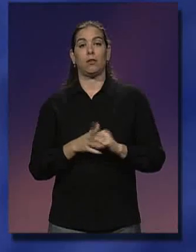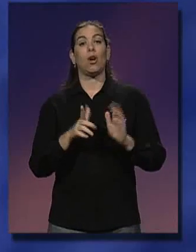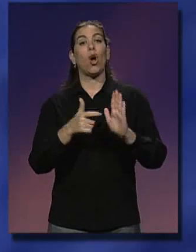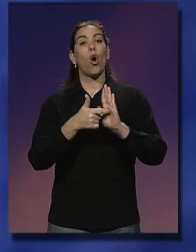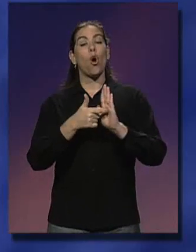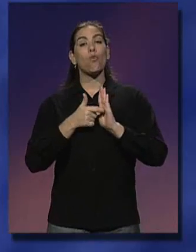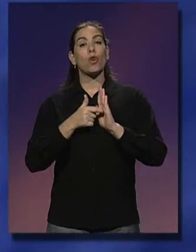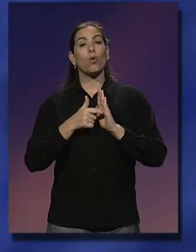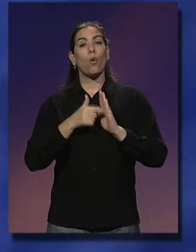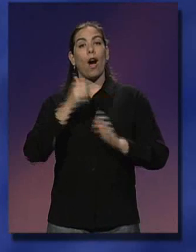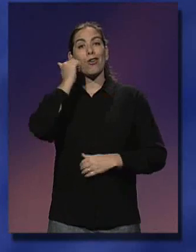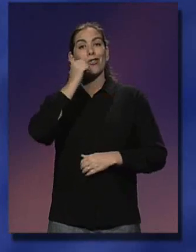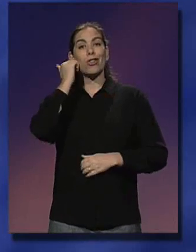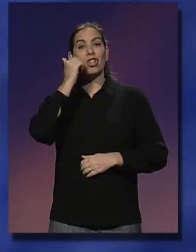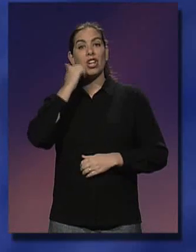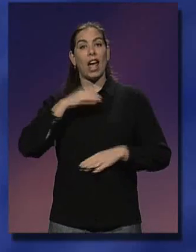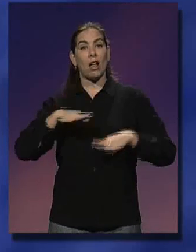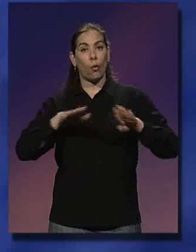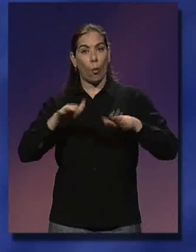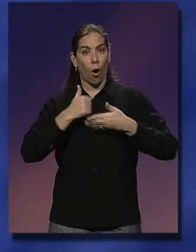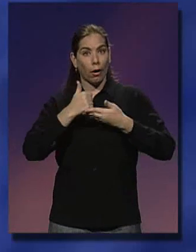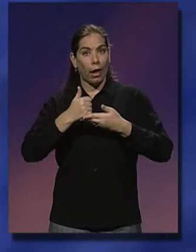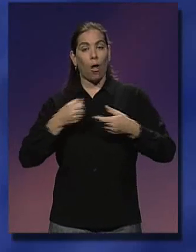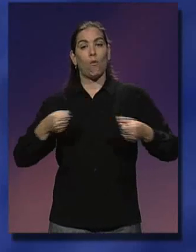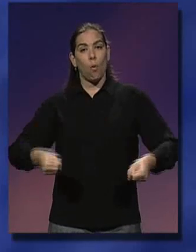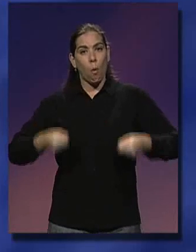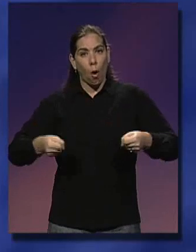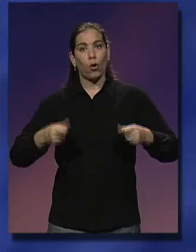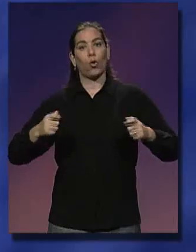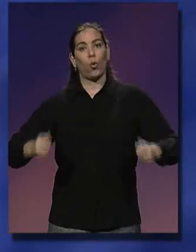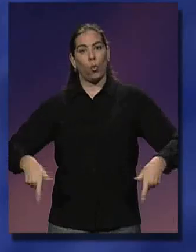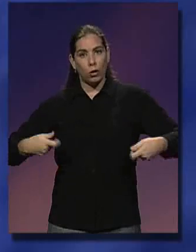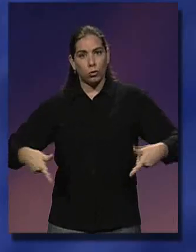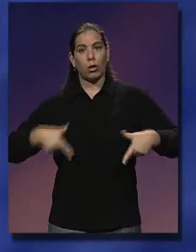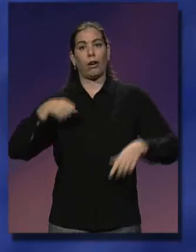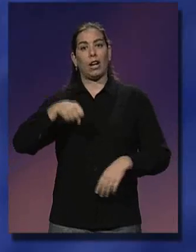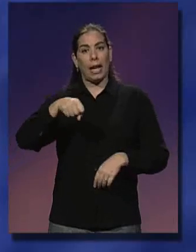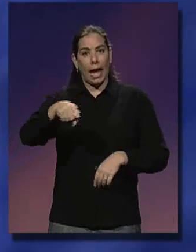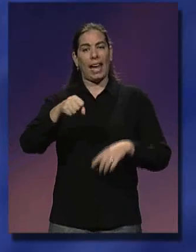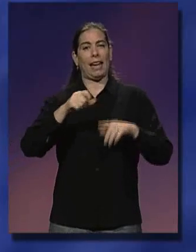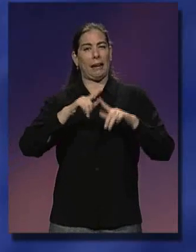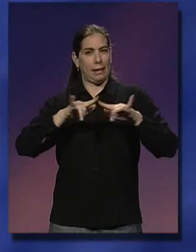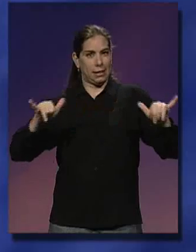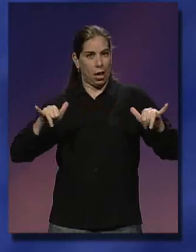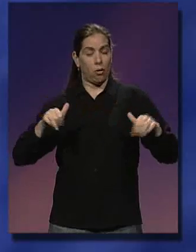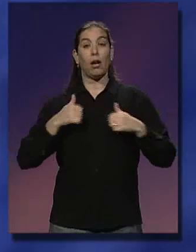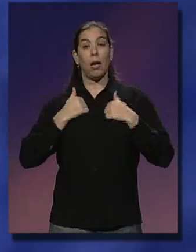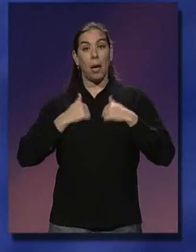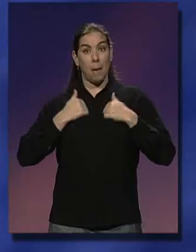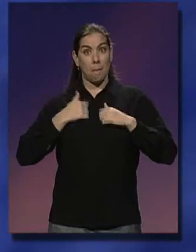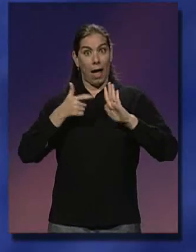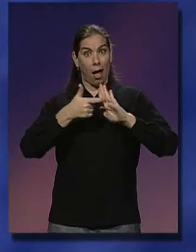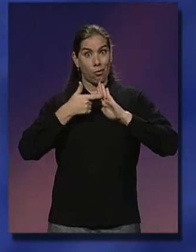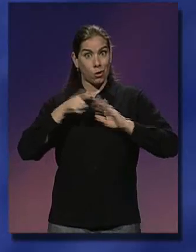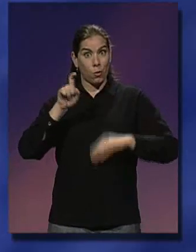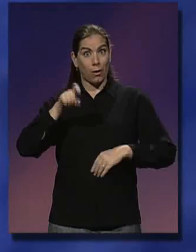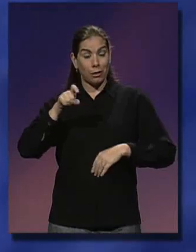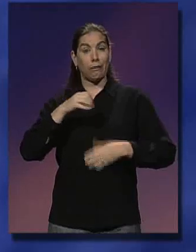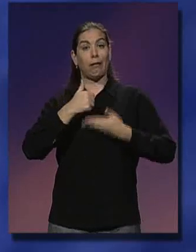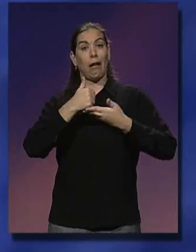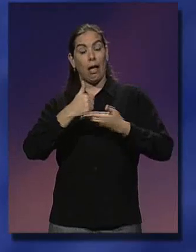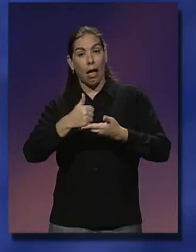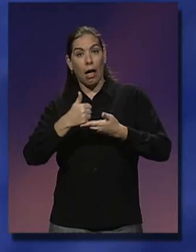mobility or daily living aids such as a walker, cane, wheelchair, scooter, bath safety or other bathroom products, dressing